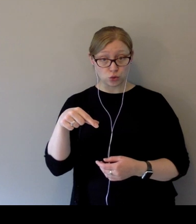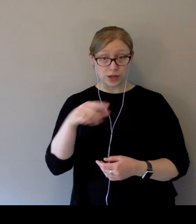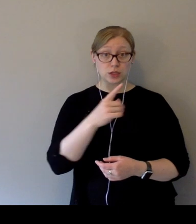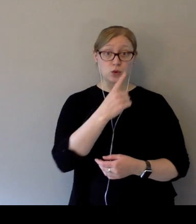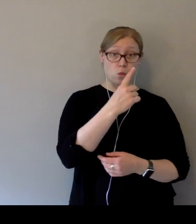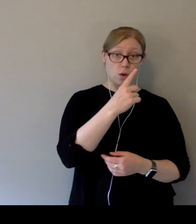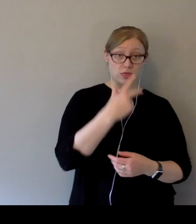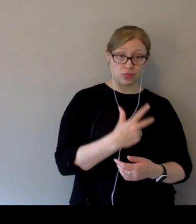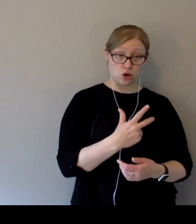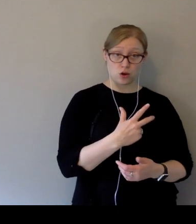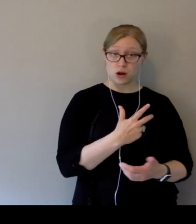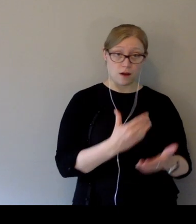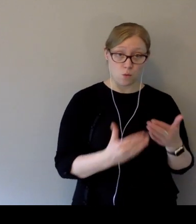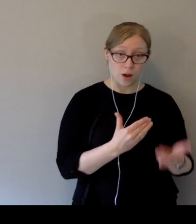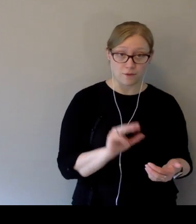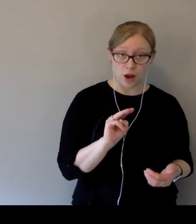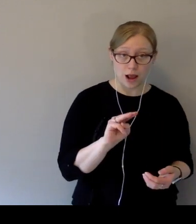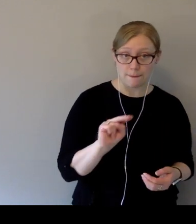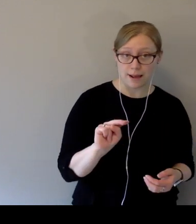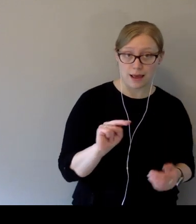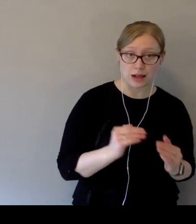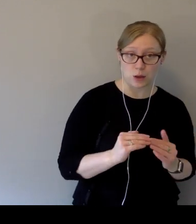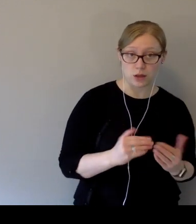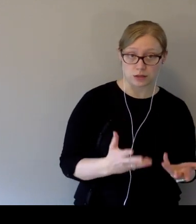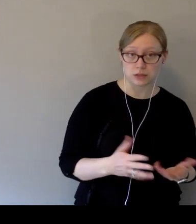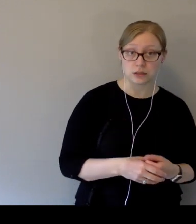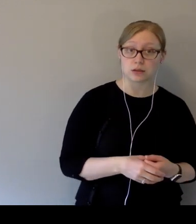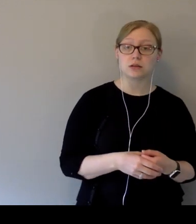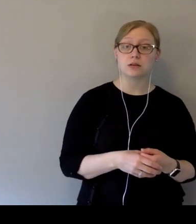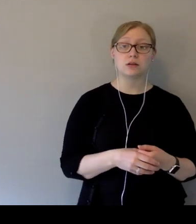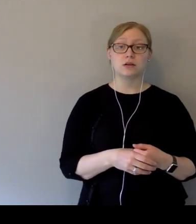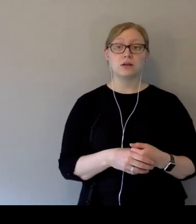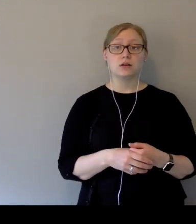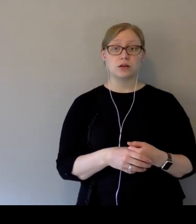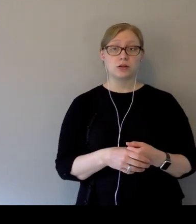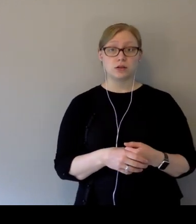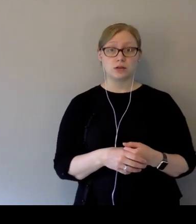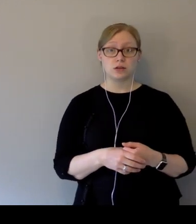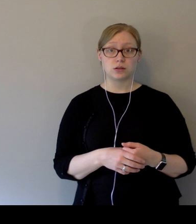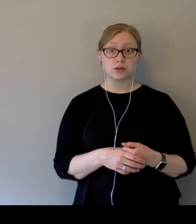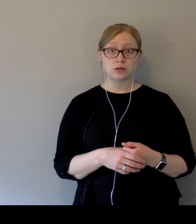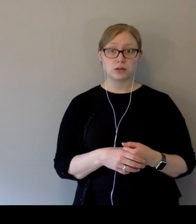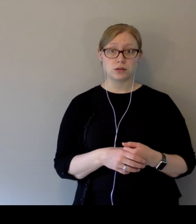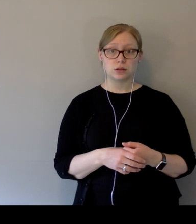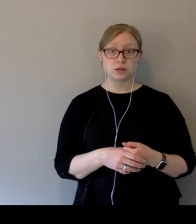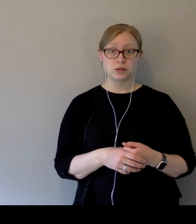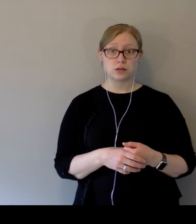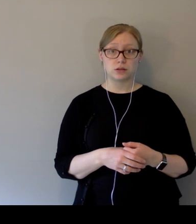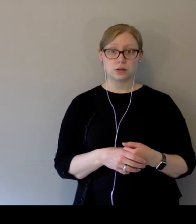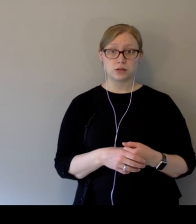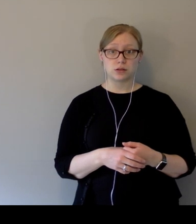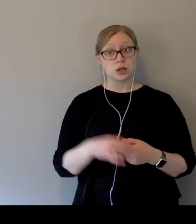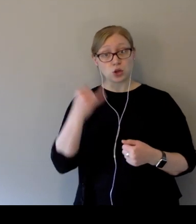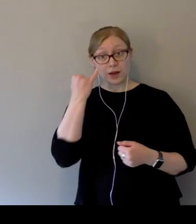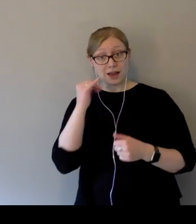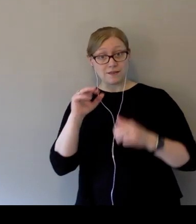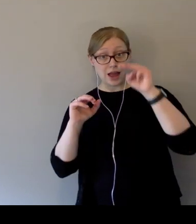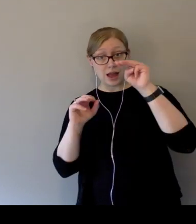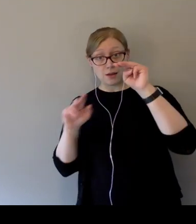1/3 of whatever mn is. So this, if I multiplied this side by 1/3, I would get this